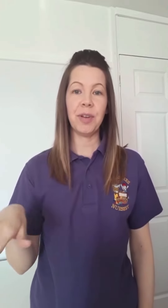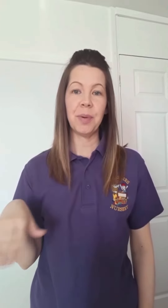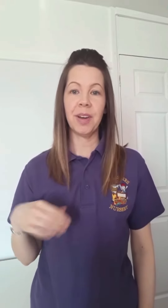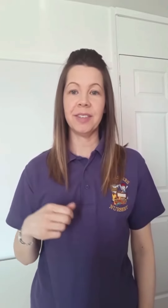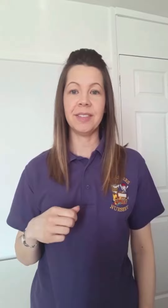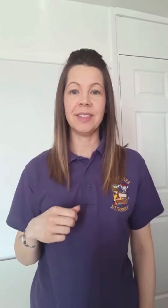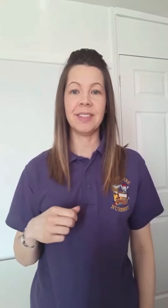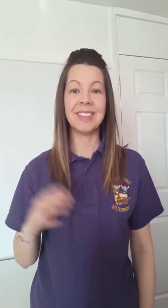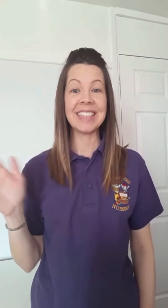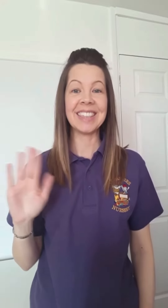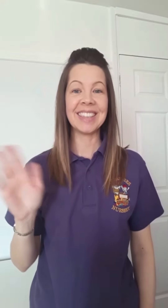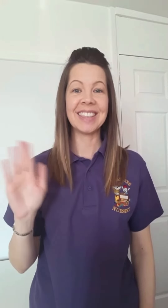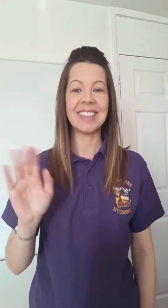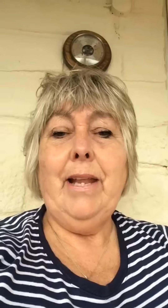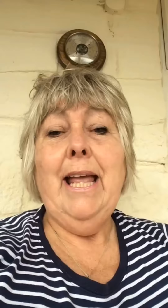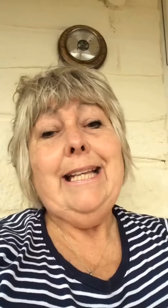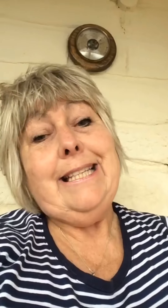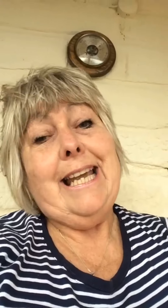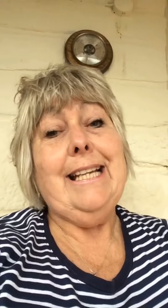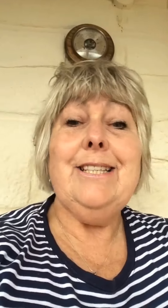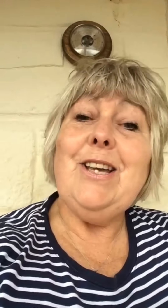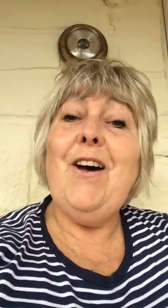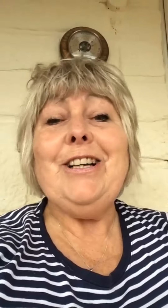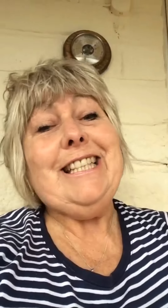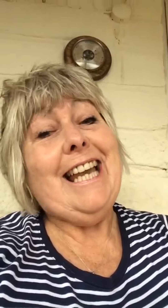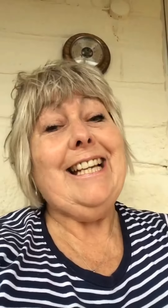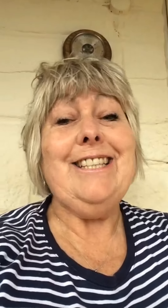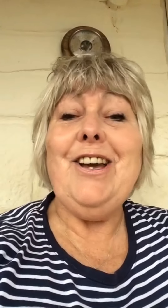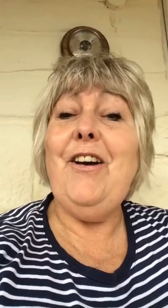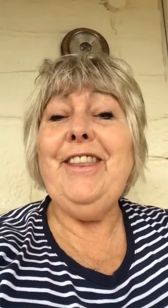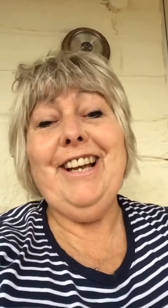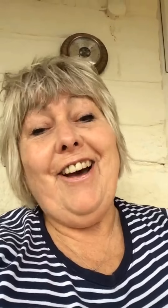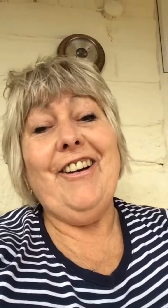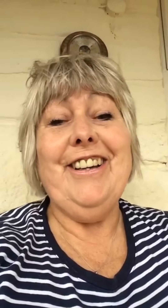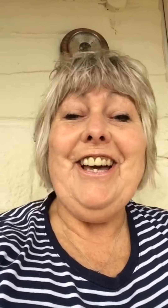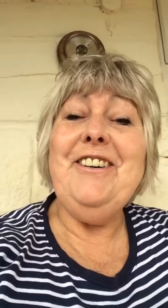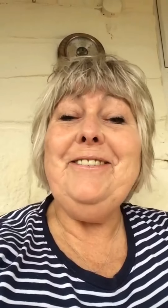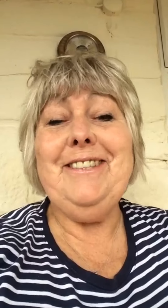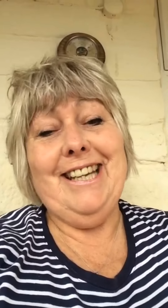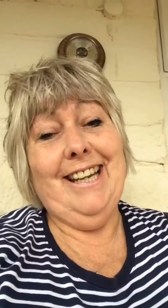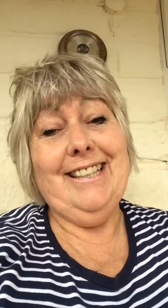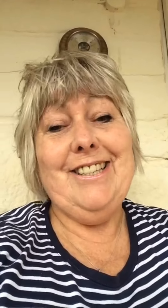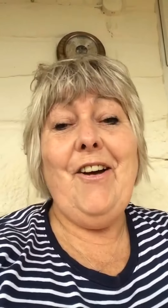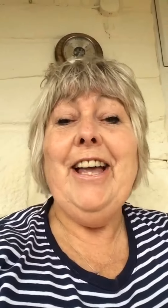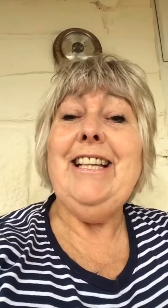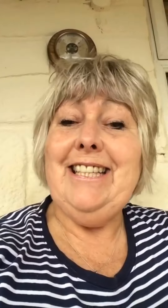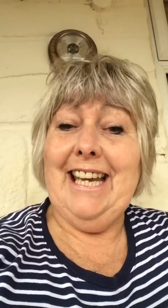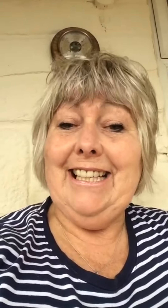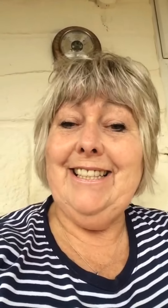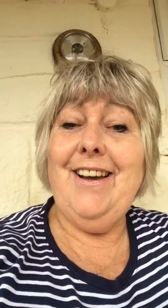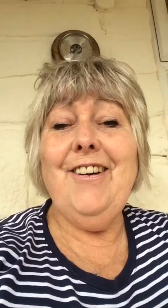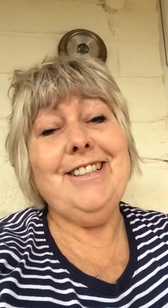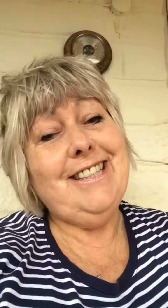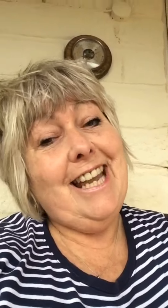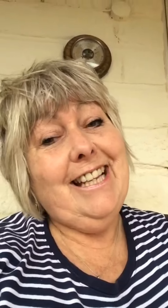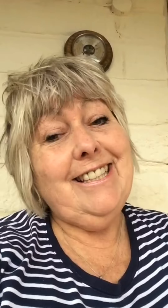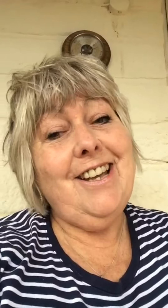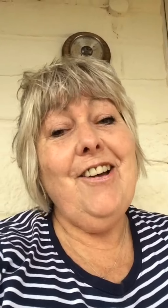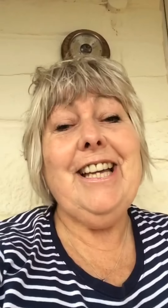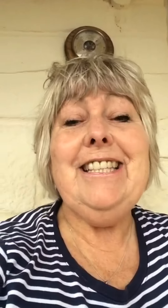everyone. Tick tock, tick tock, the clock goes tick tock, tick tock, tick tock. It's